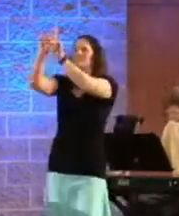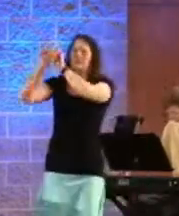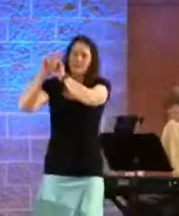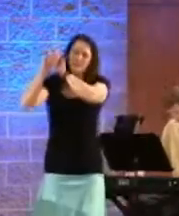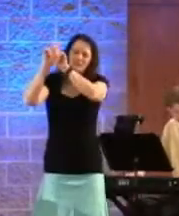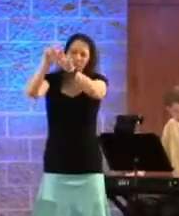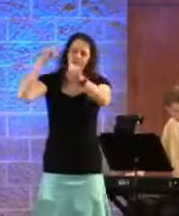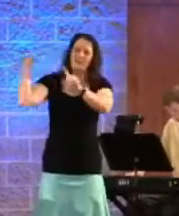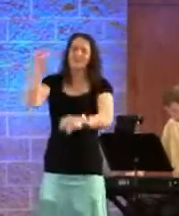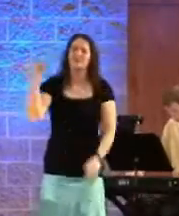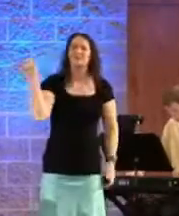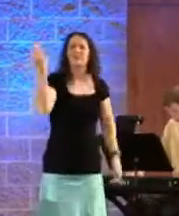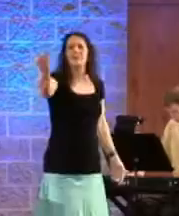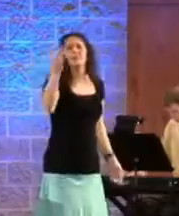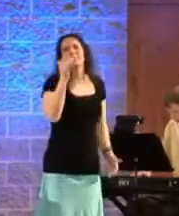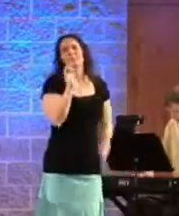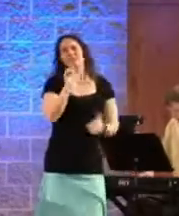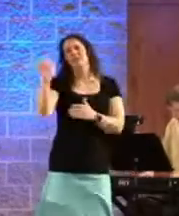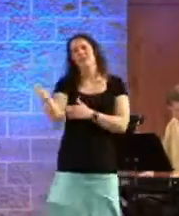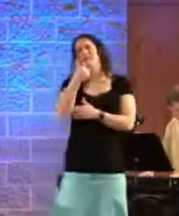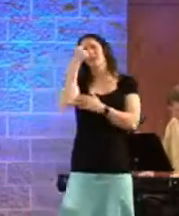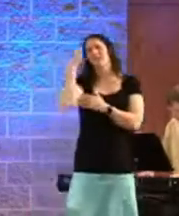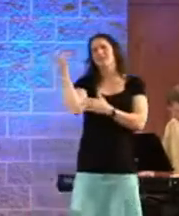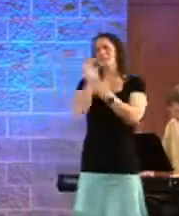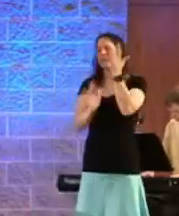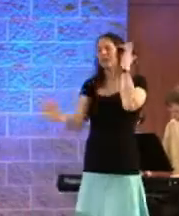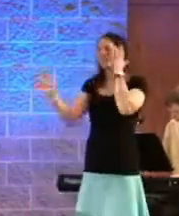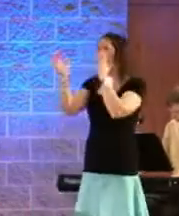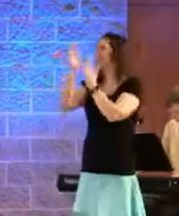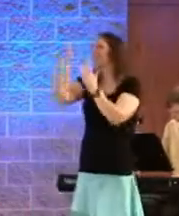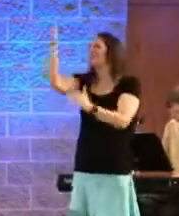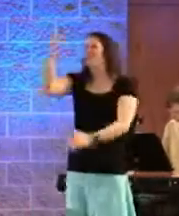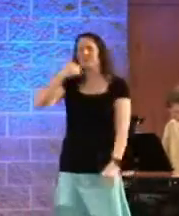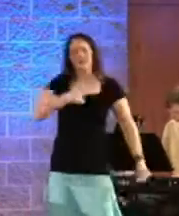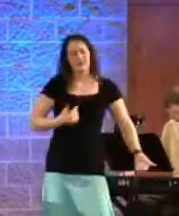It's all because of Jesus I'm